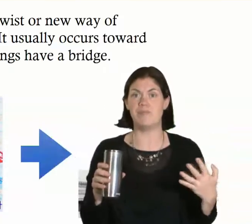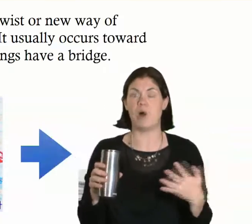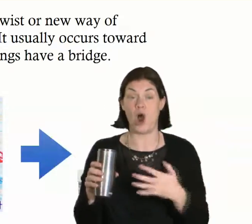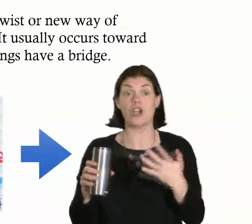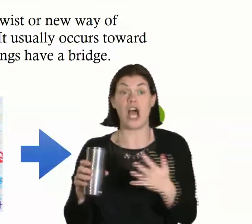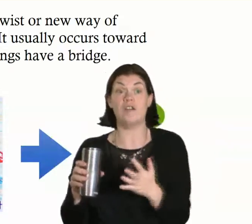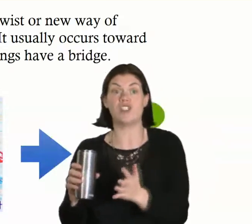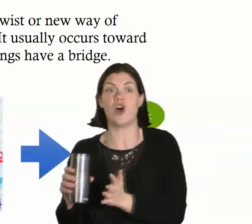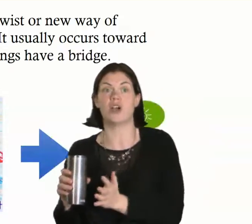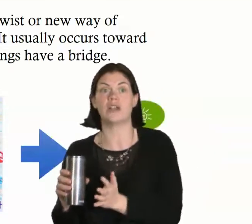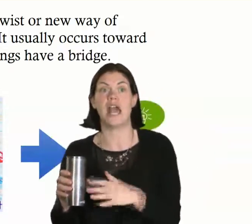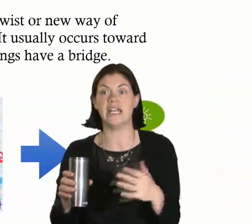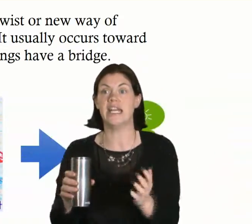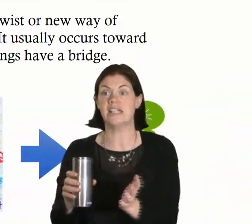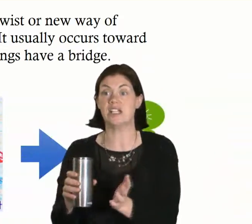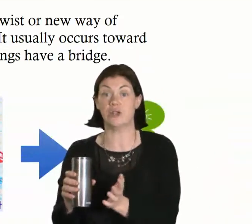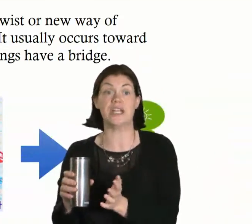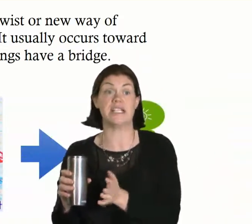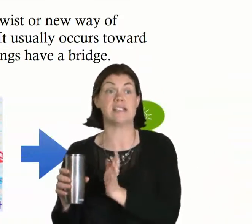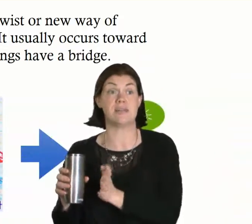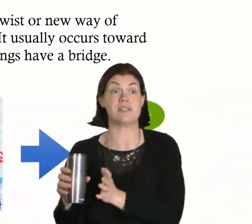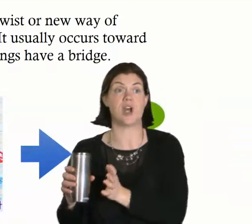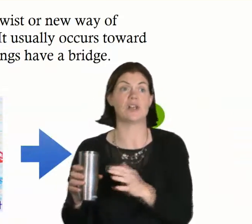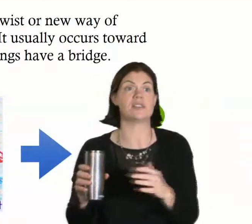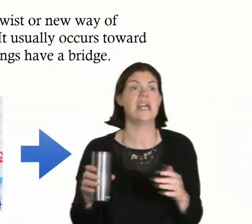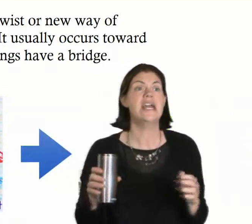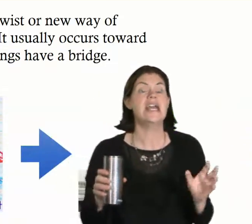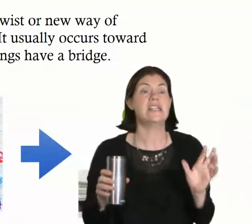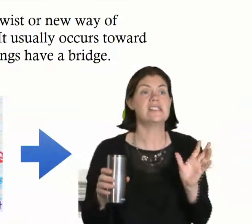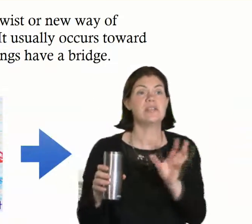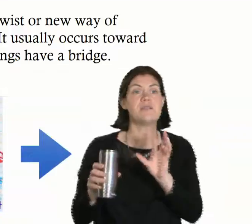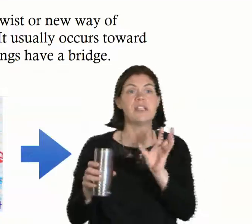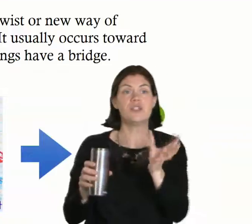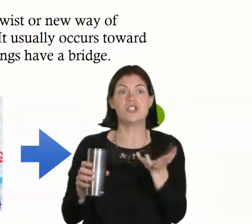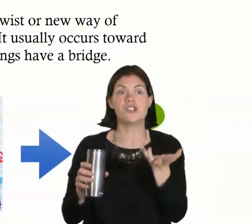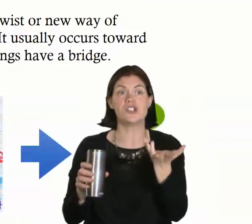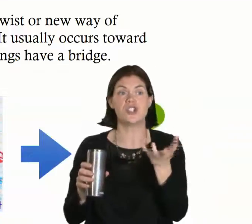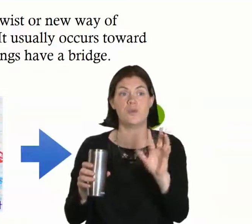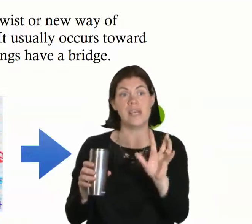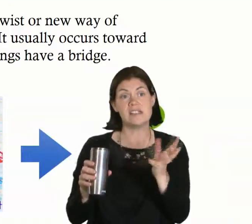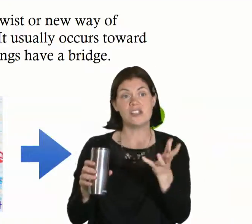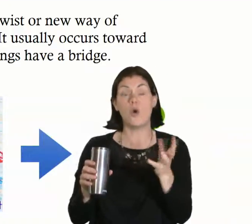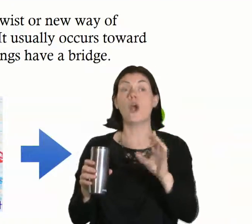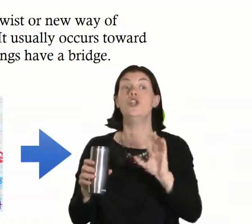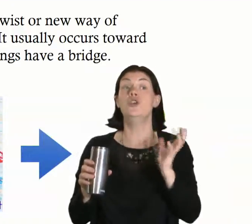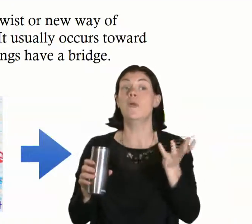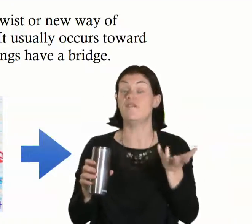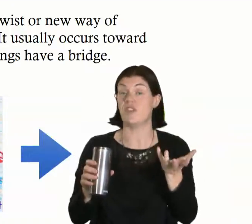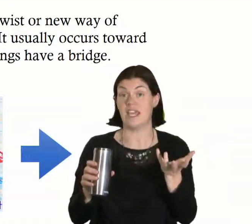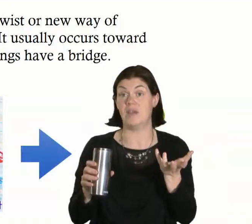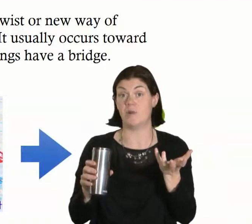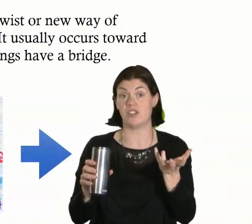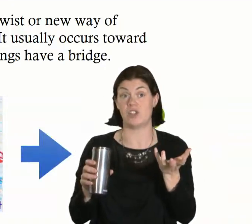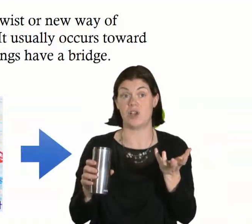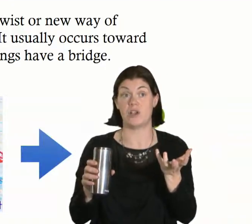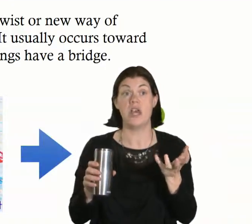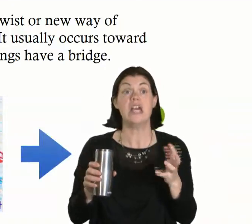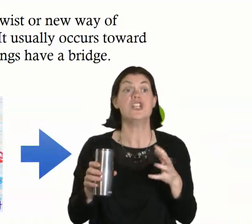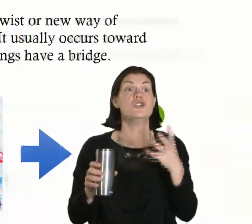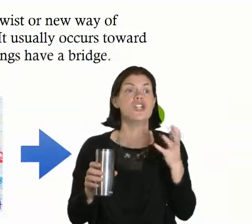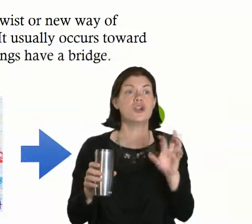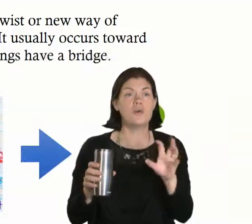is part of a song and it is included in some songs. It sometimes introduces a twist or a new way of thinking about the